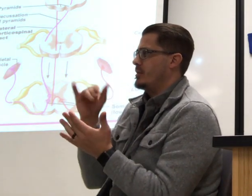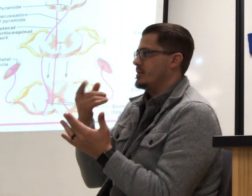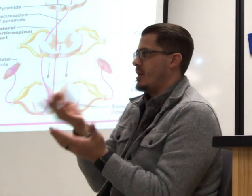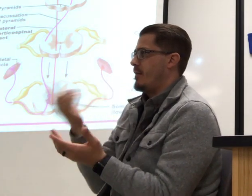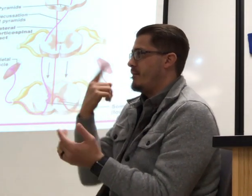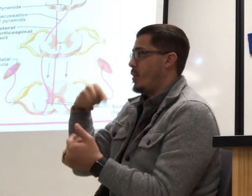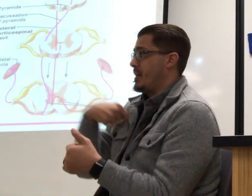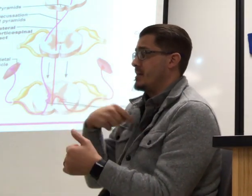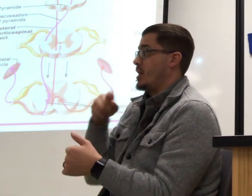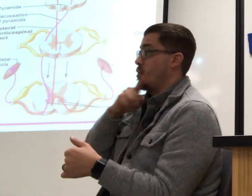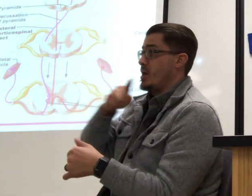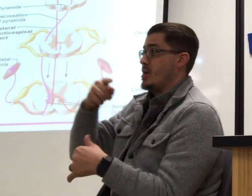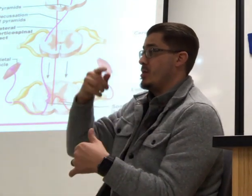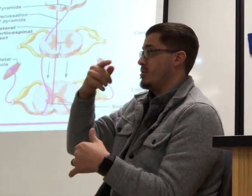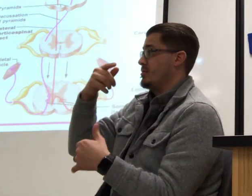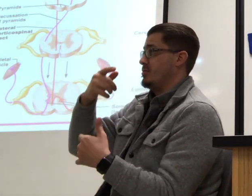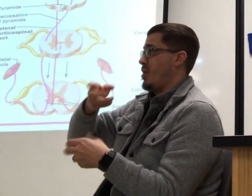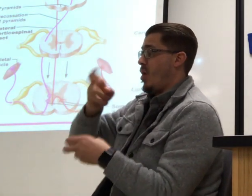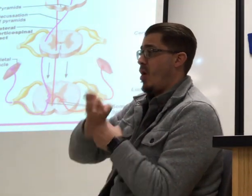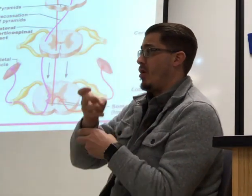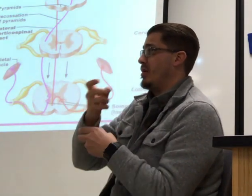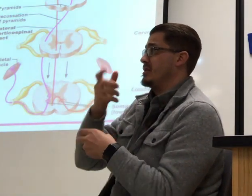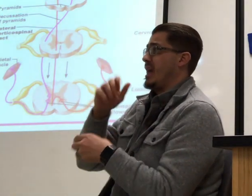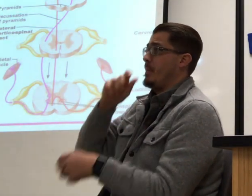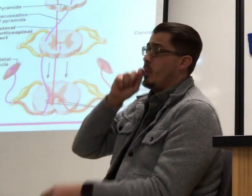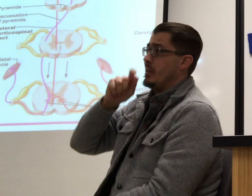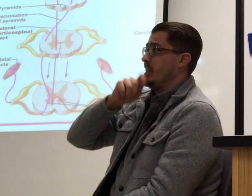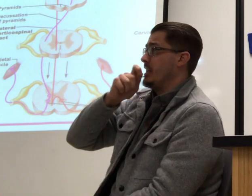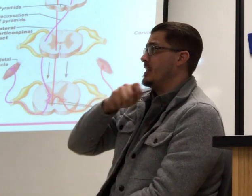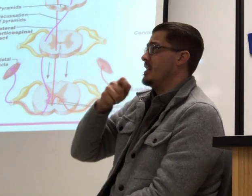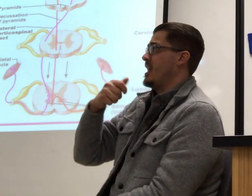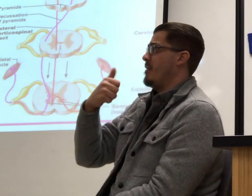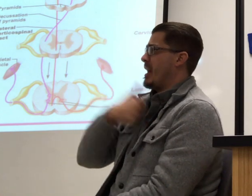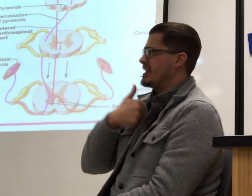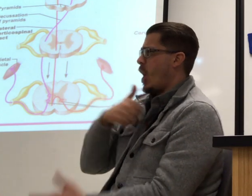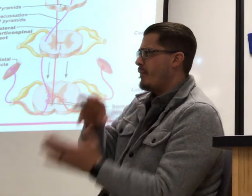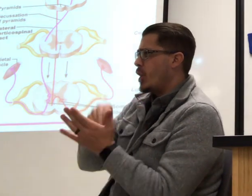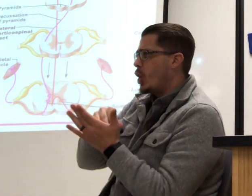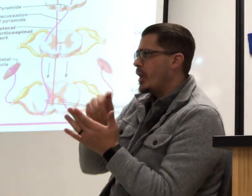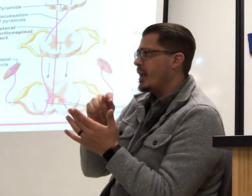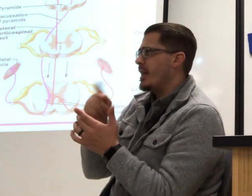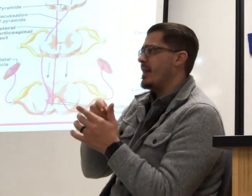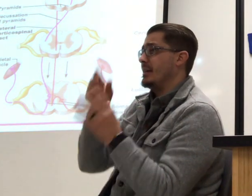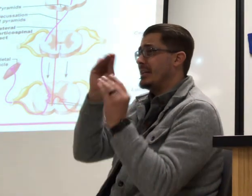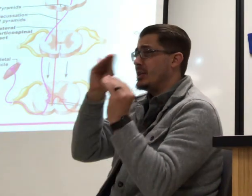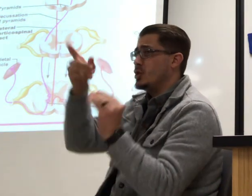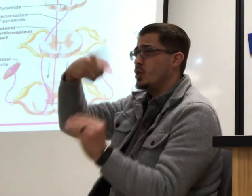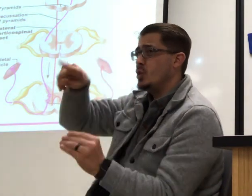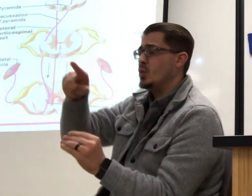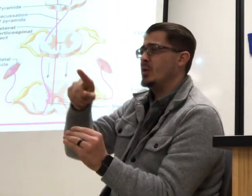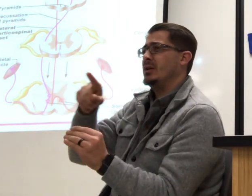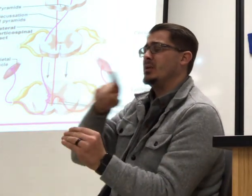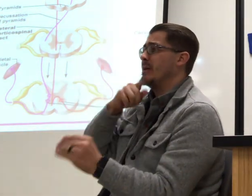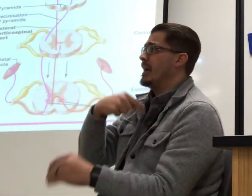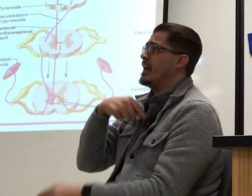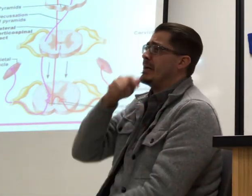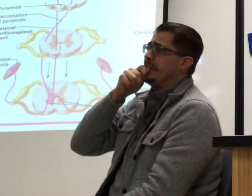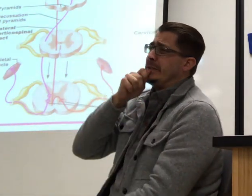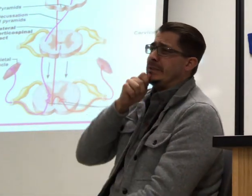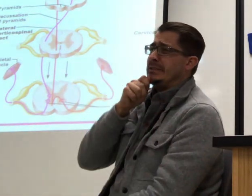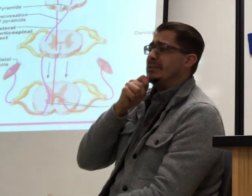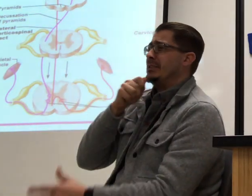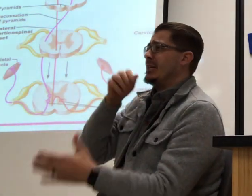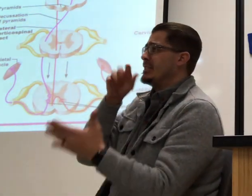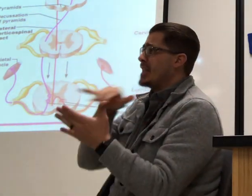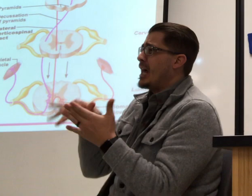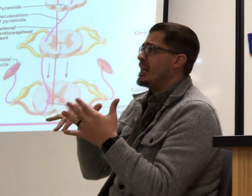really hard. It's like pulling teeth. To get myself to learn it and get students to learn it. You just kind of like suffer through it, study